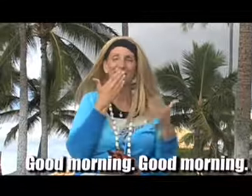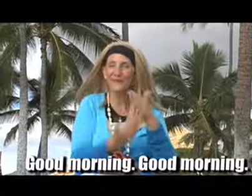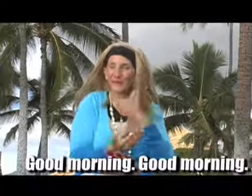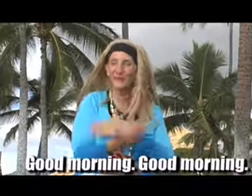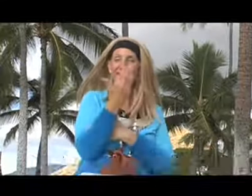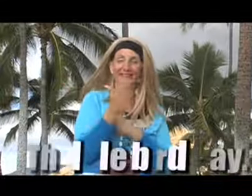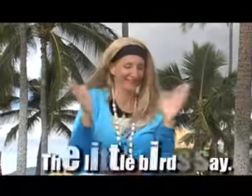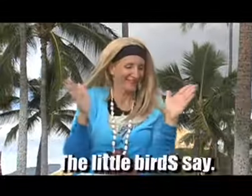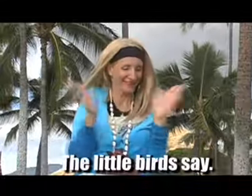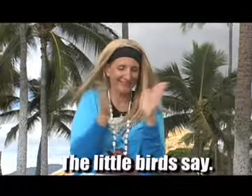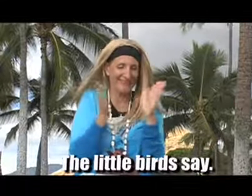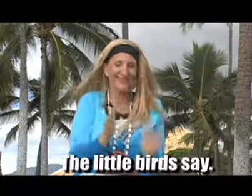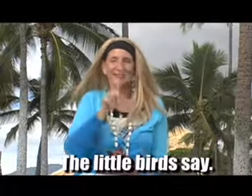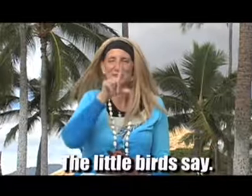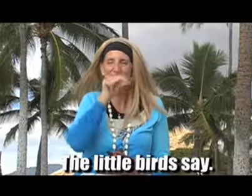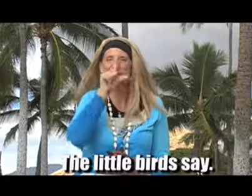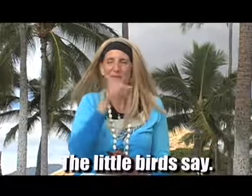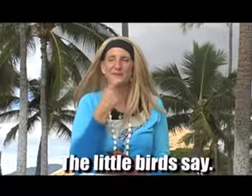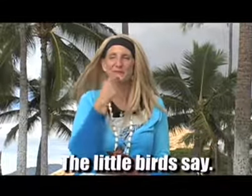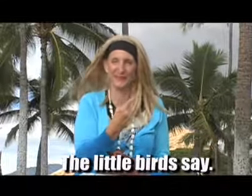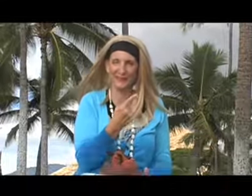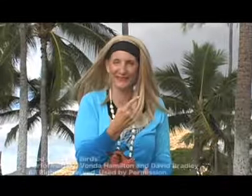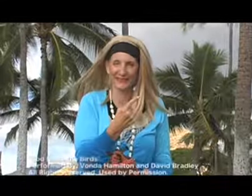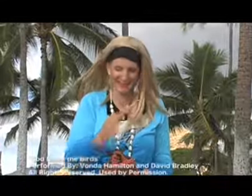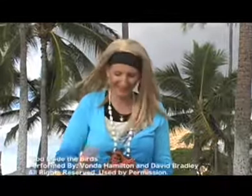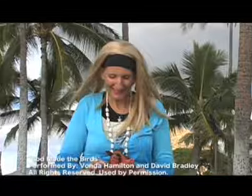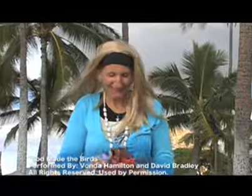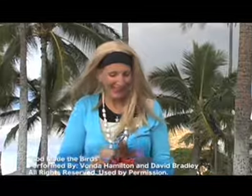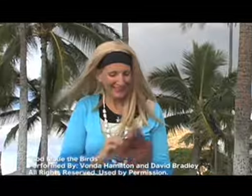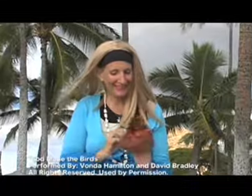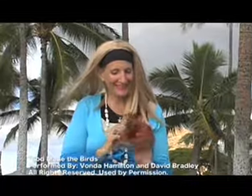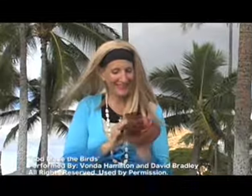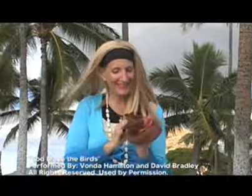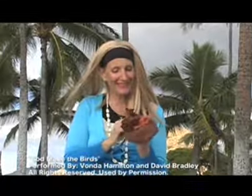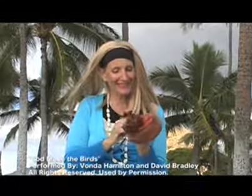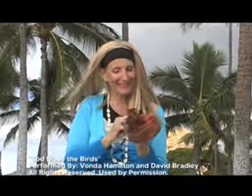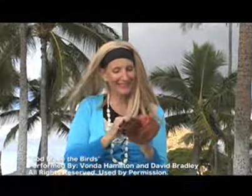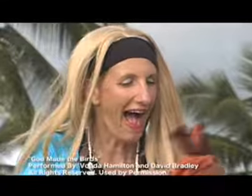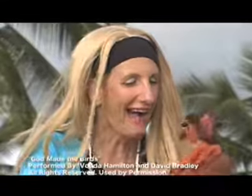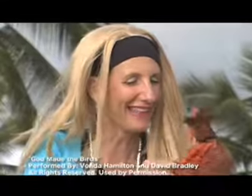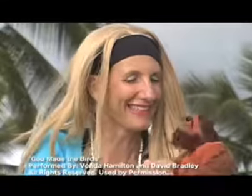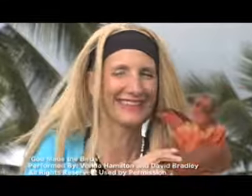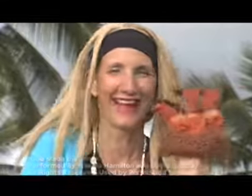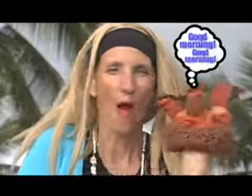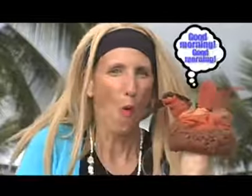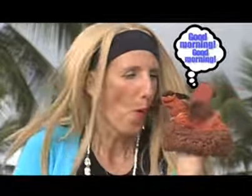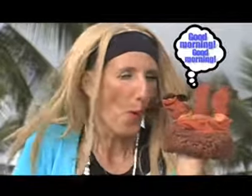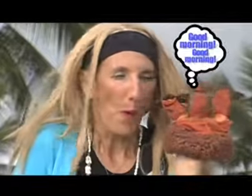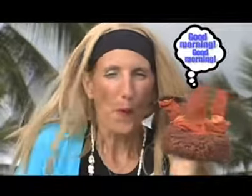good morning, the little birds say. Chirp, chirp. Good morning, good